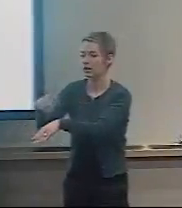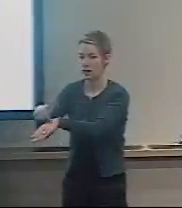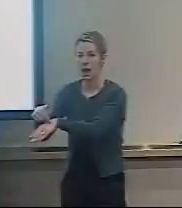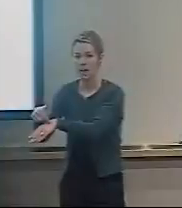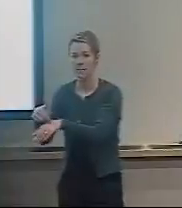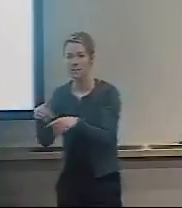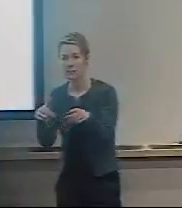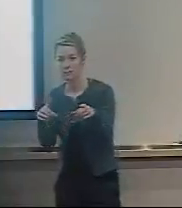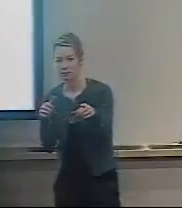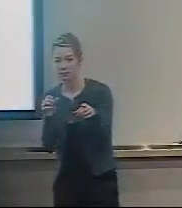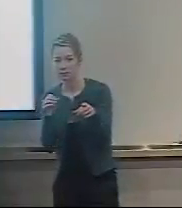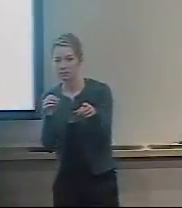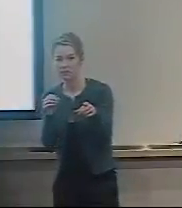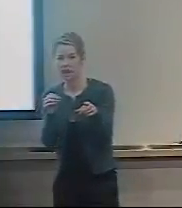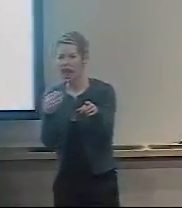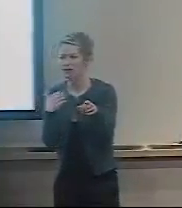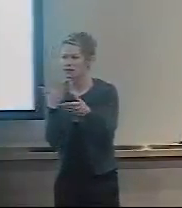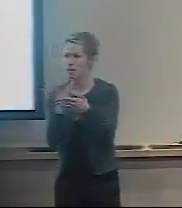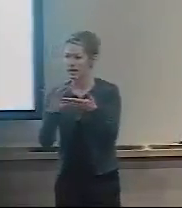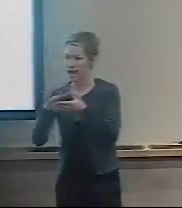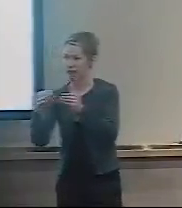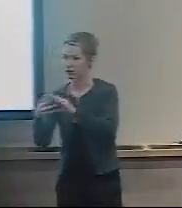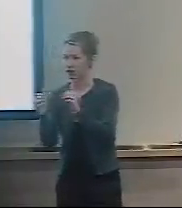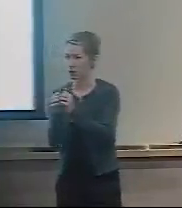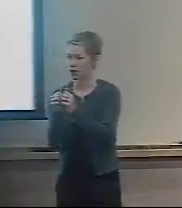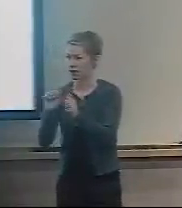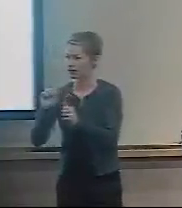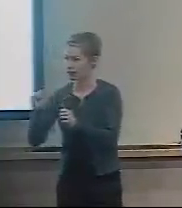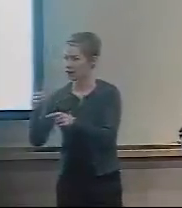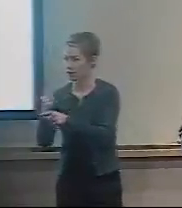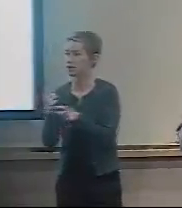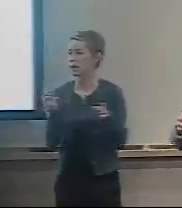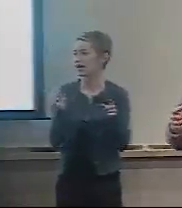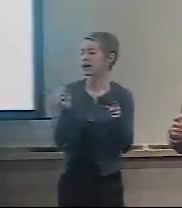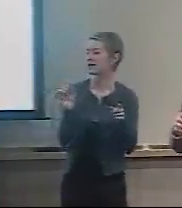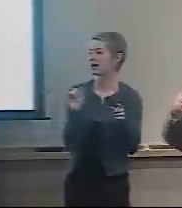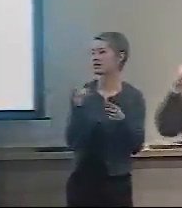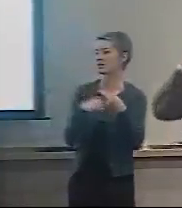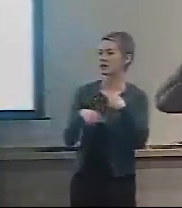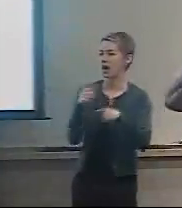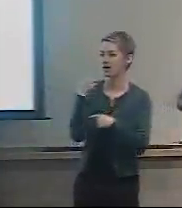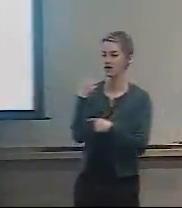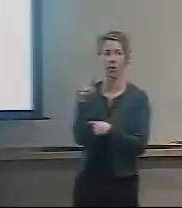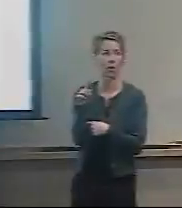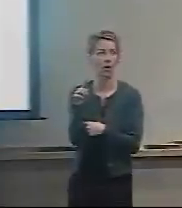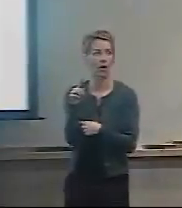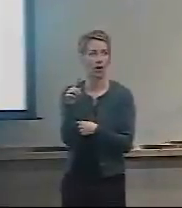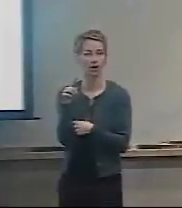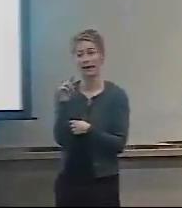for rhyming in an ASL. Yeah, there is. I mean, the sign for, this is a